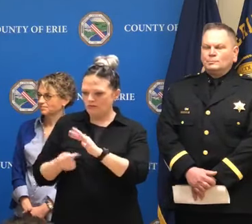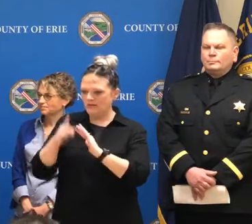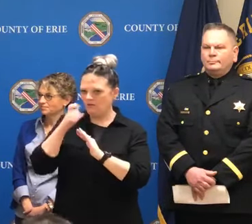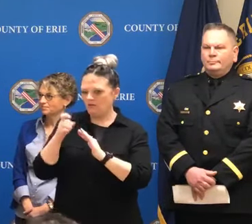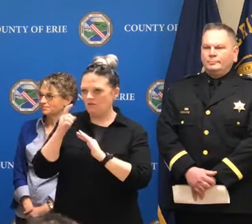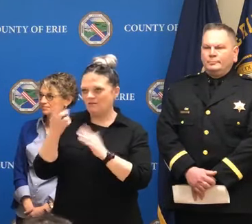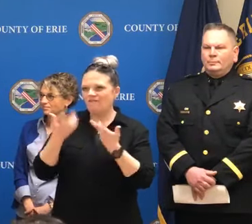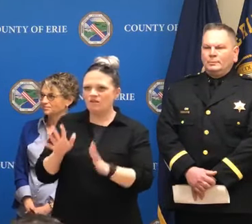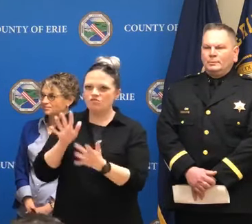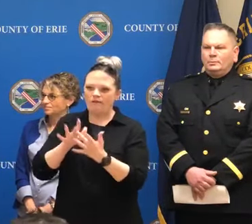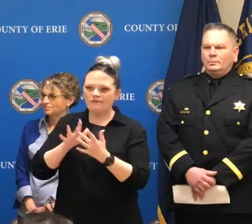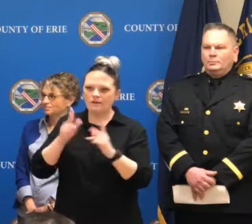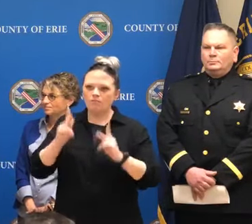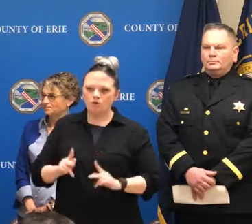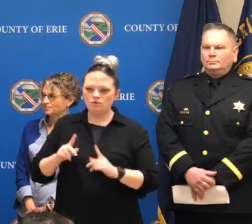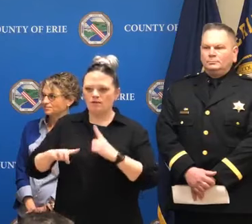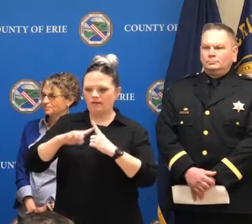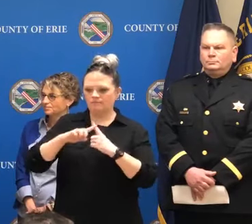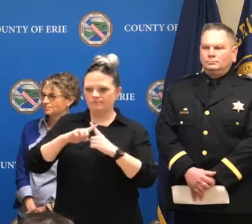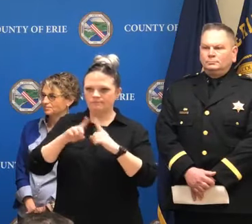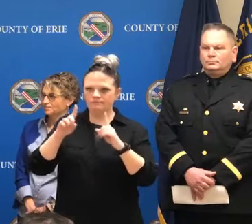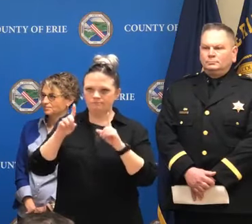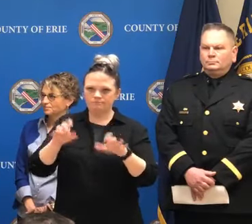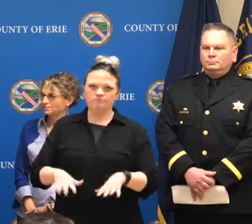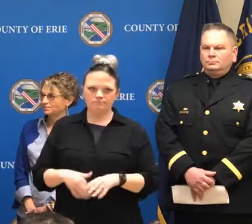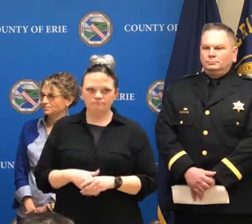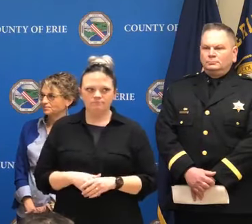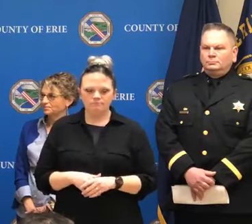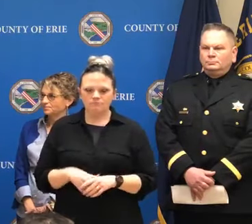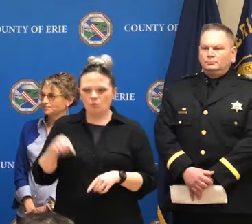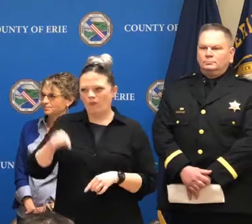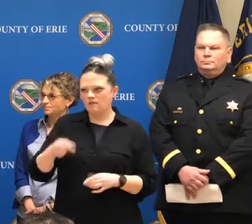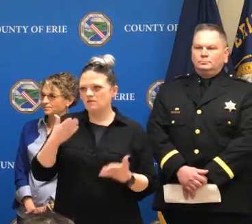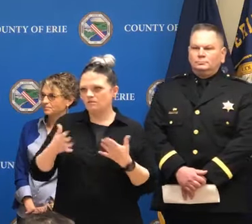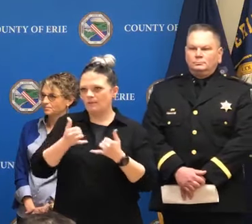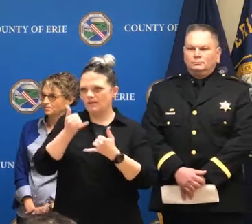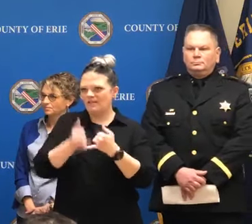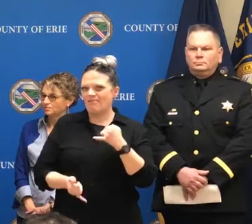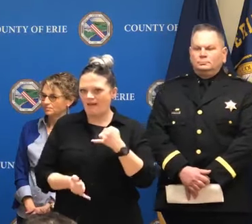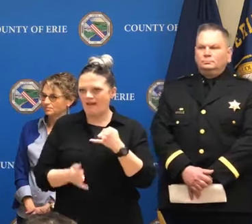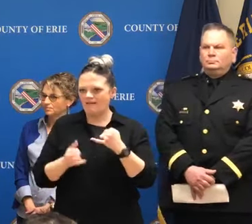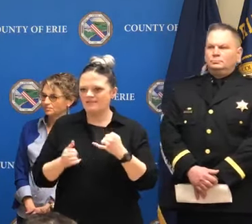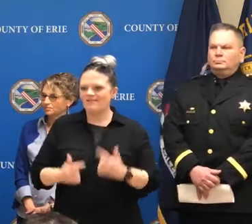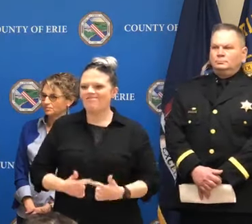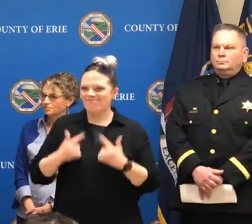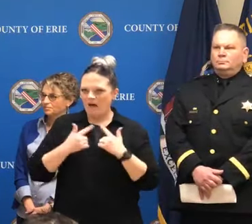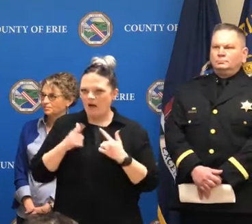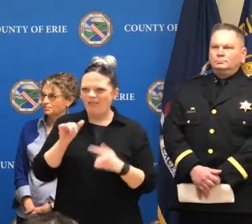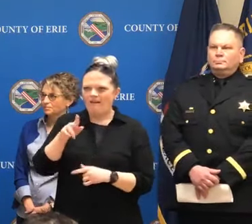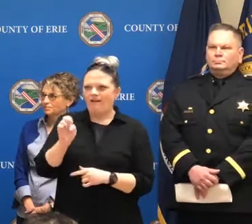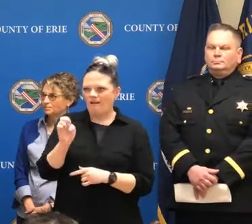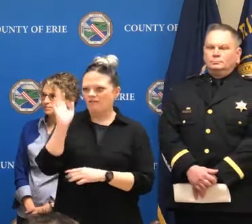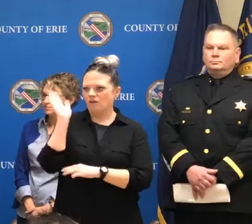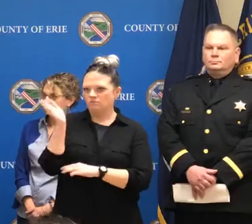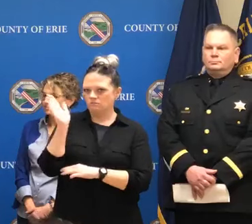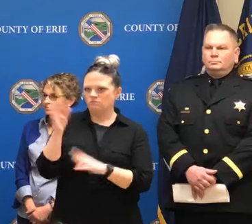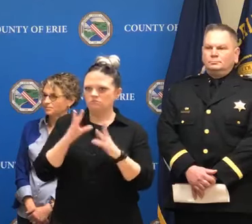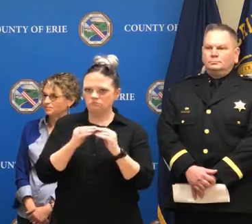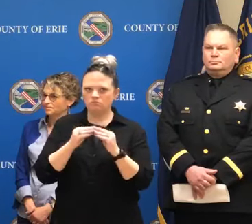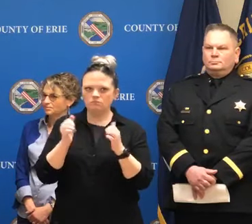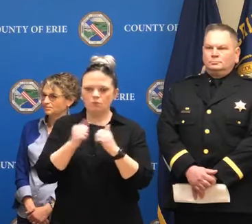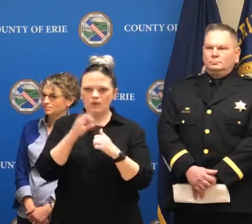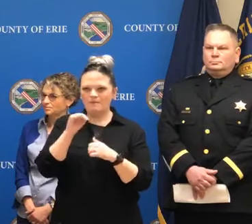were in contact with an individual who tested positive. So we're probably going to be the last live press conference with media in the room. We're going to try